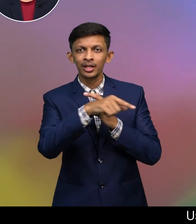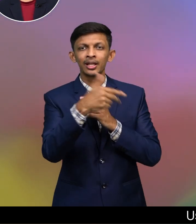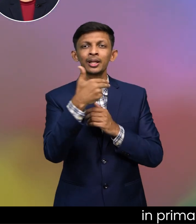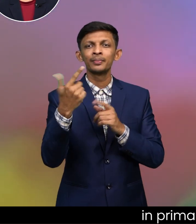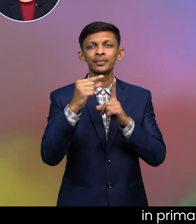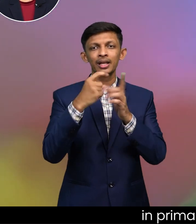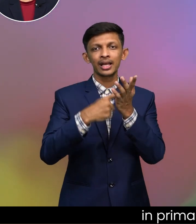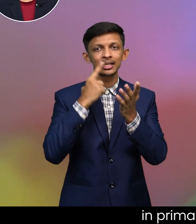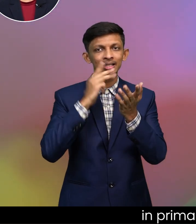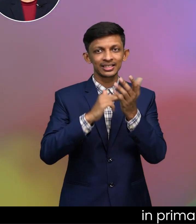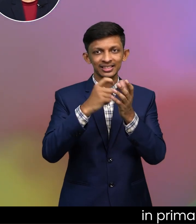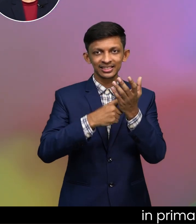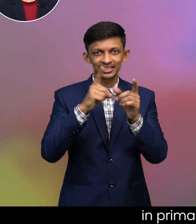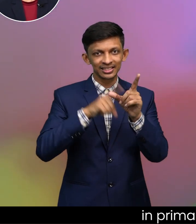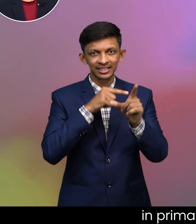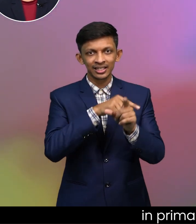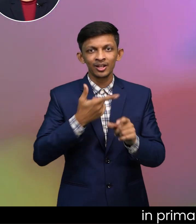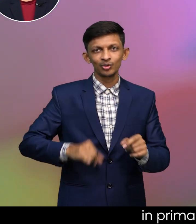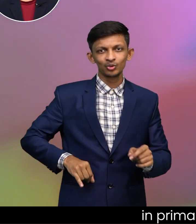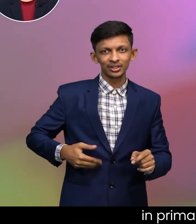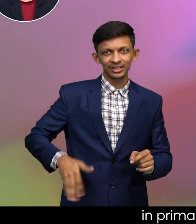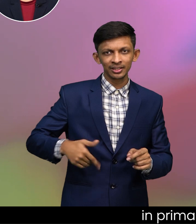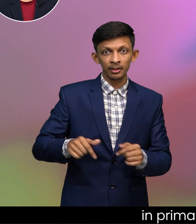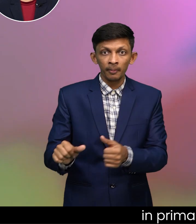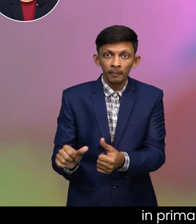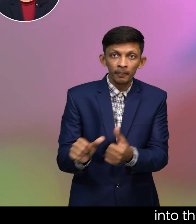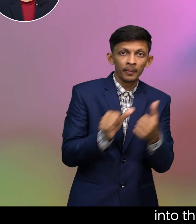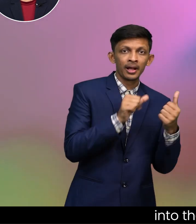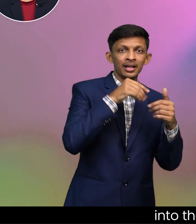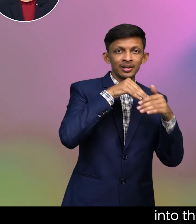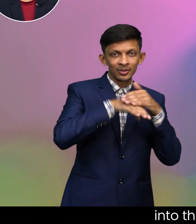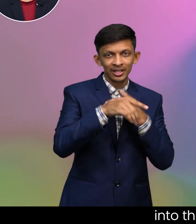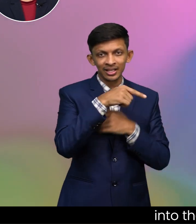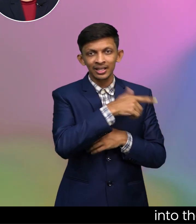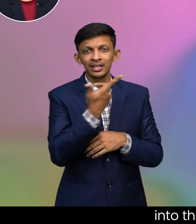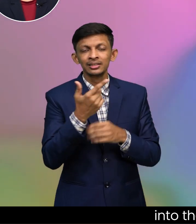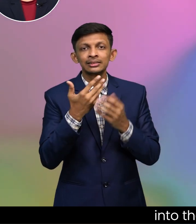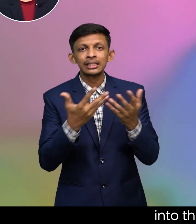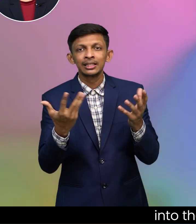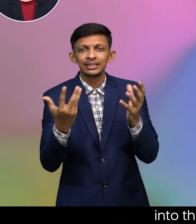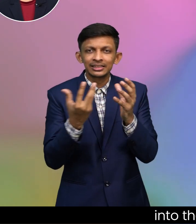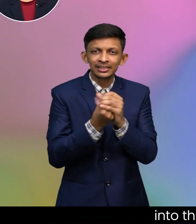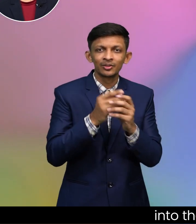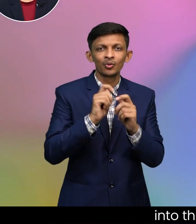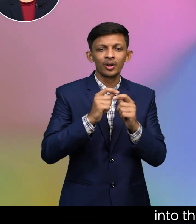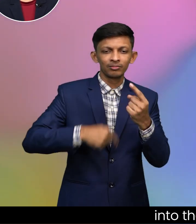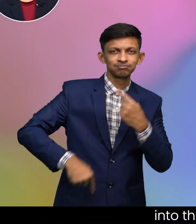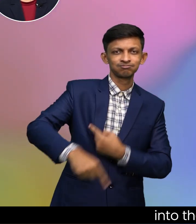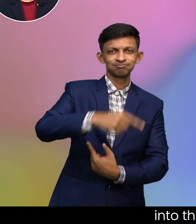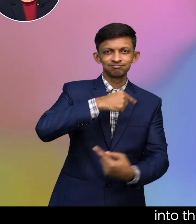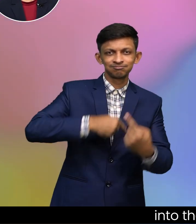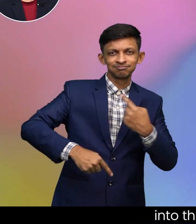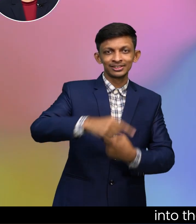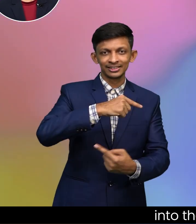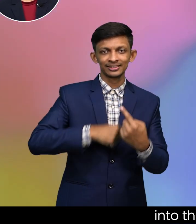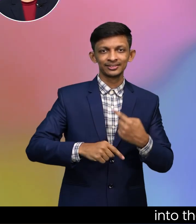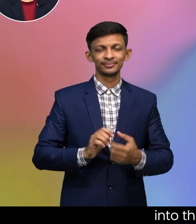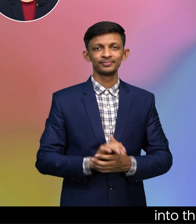called primary urine, and this is equal to blood in chemical